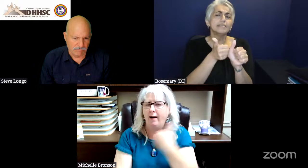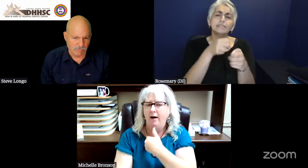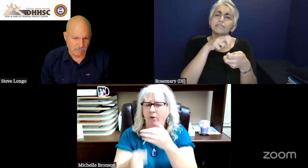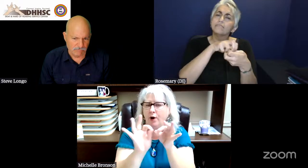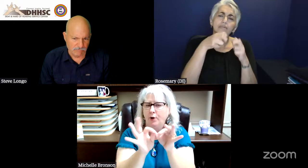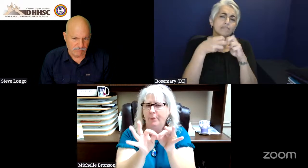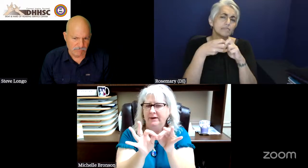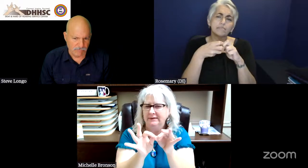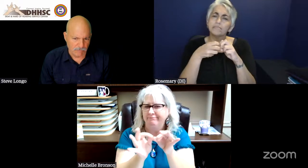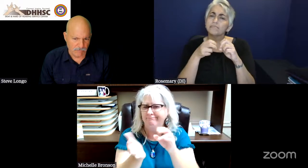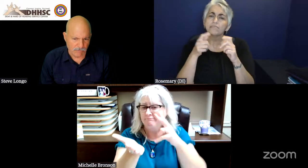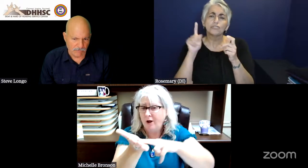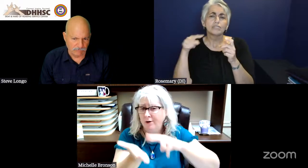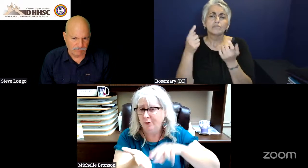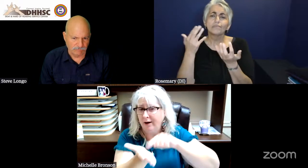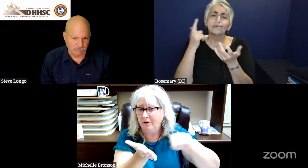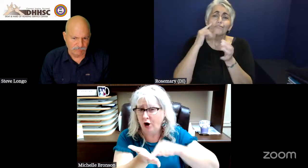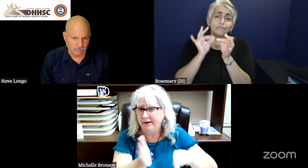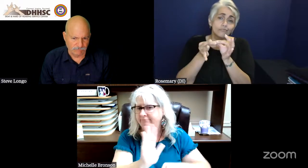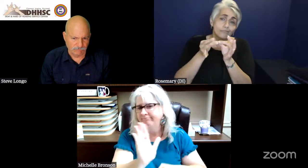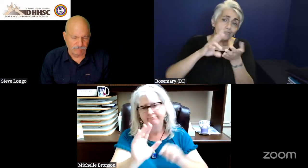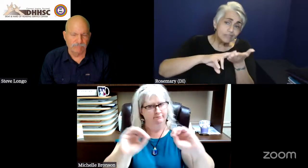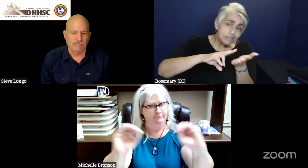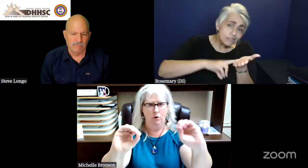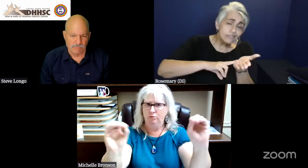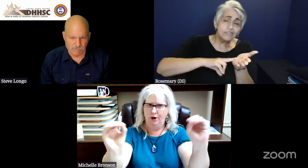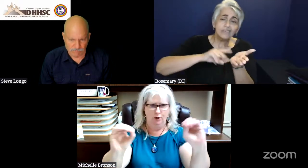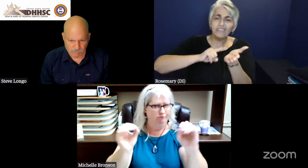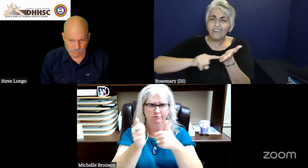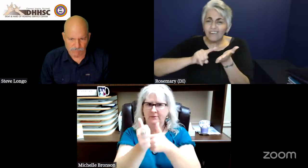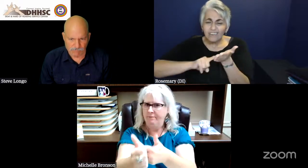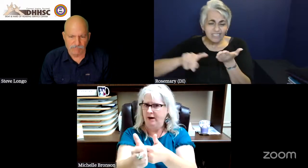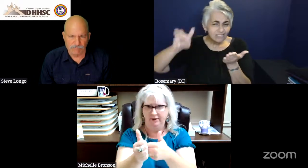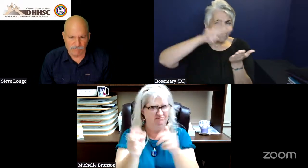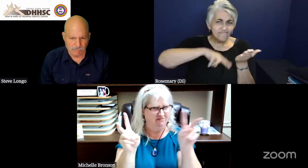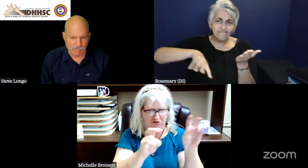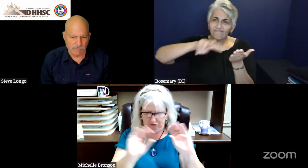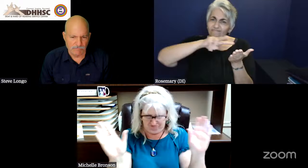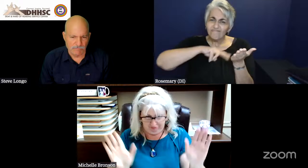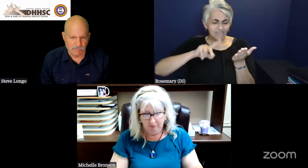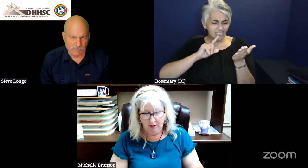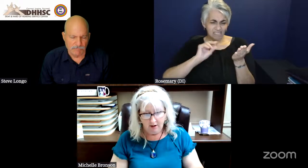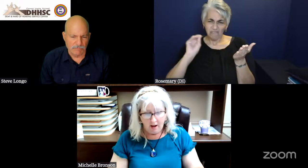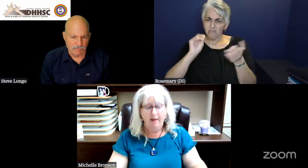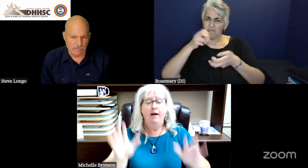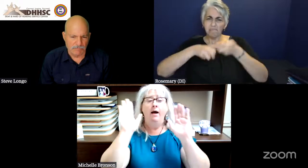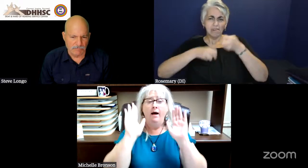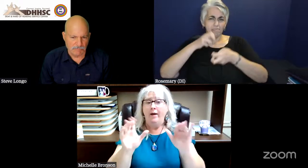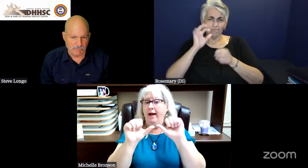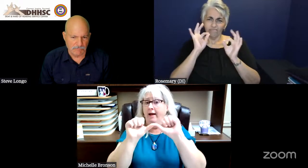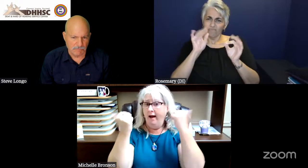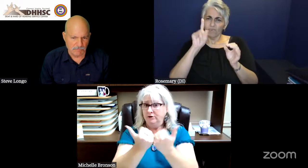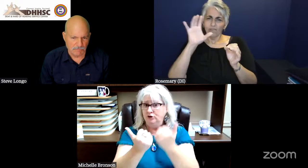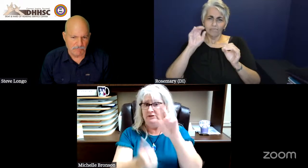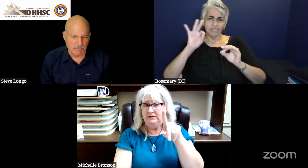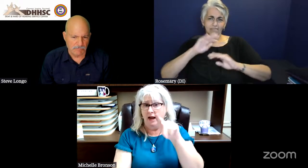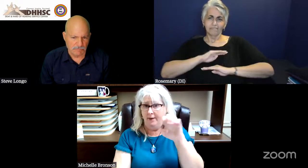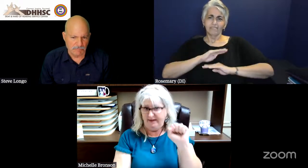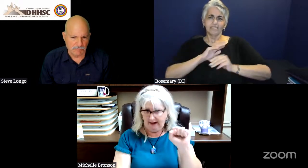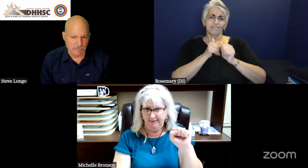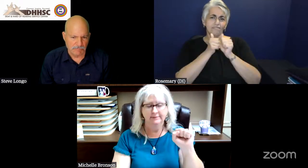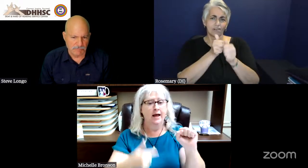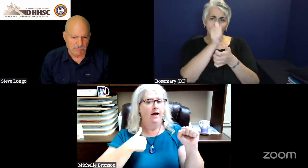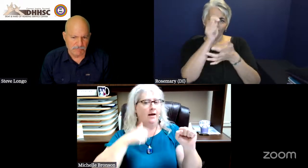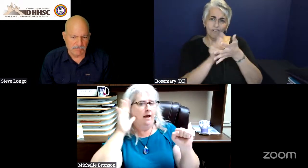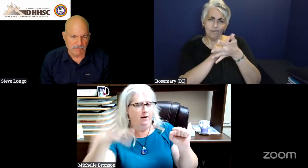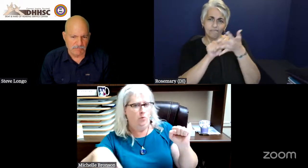And interpreting contracts and things like that.